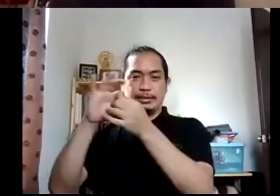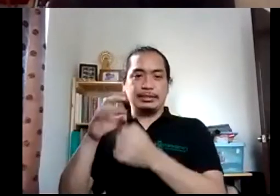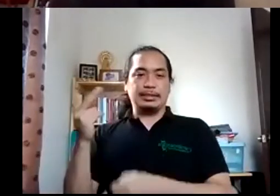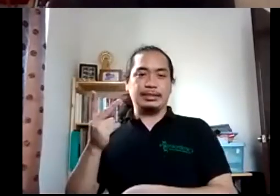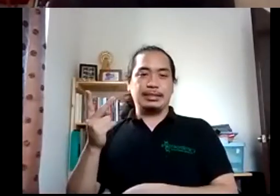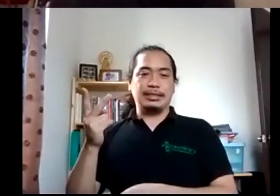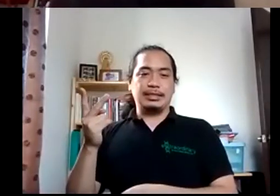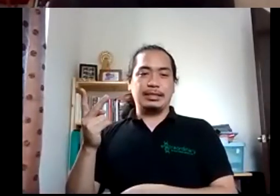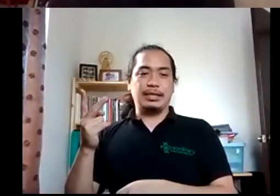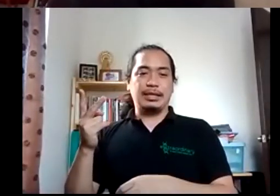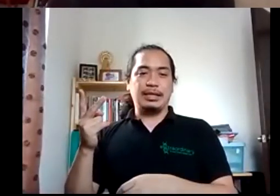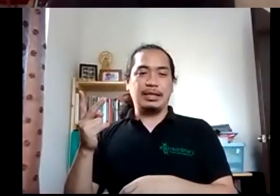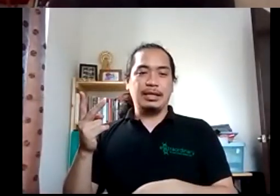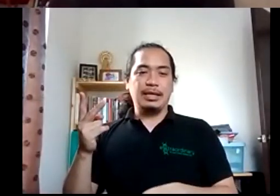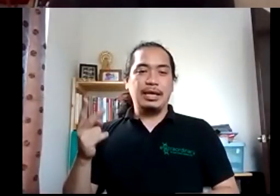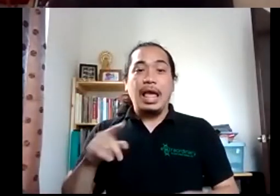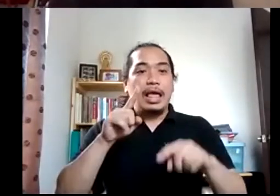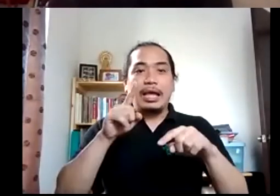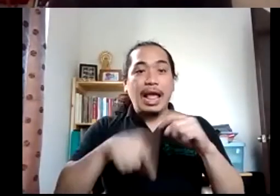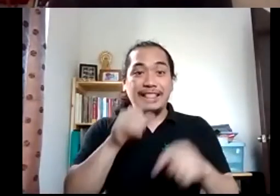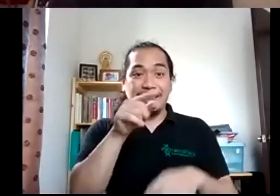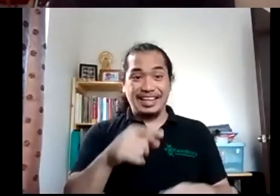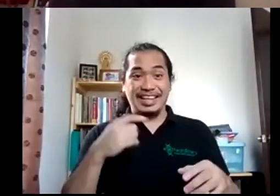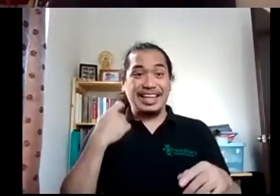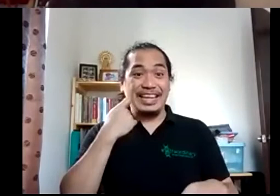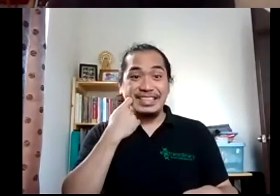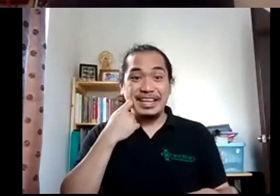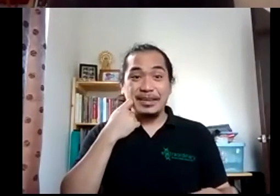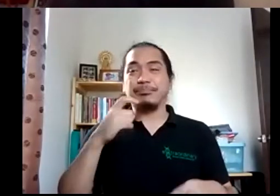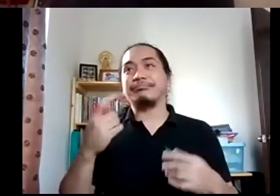Dark blue, that's an adjective phrase.